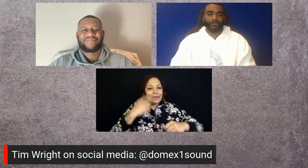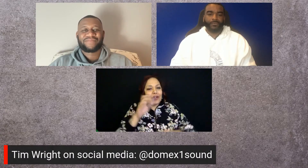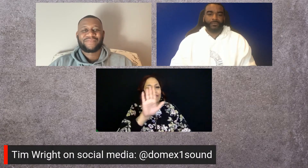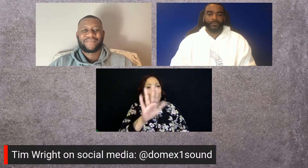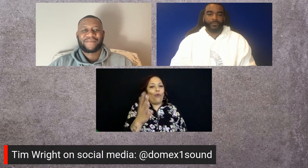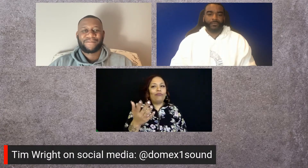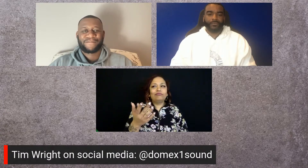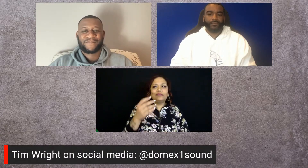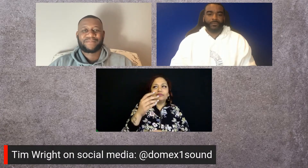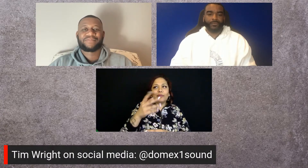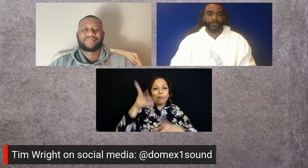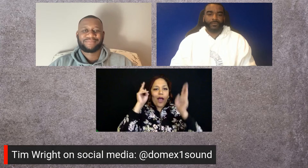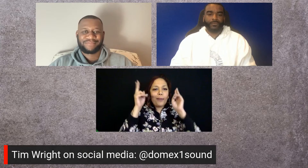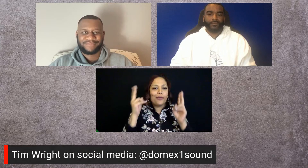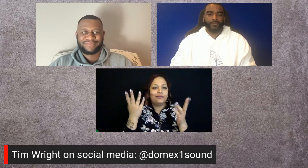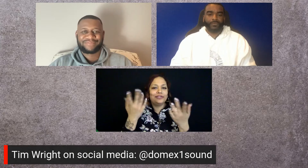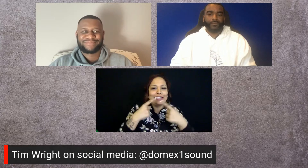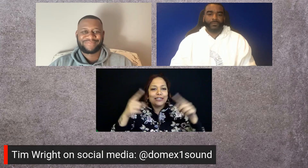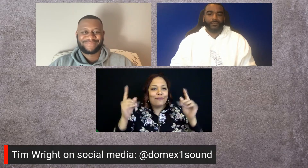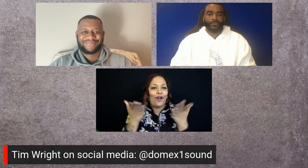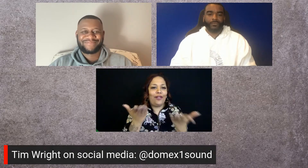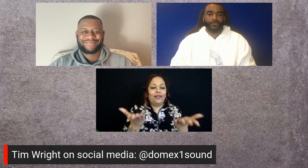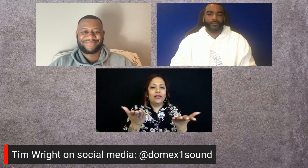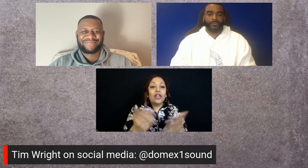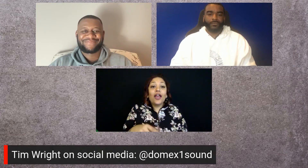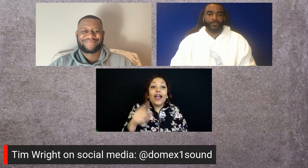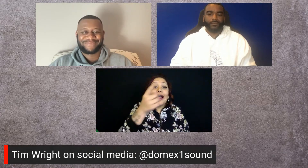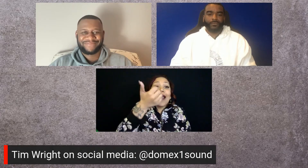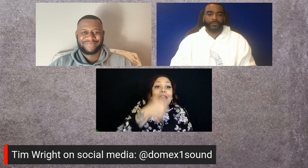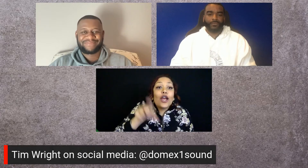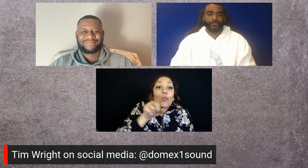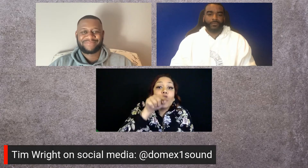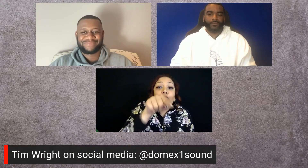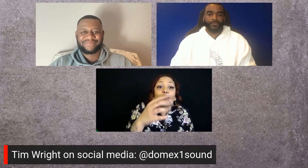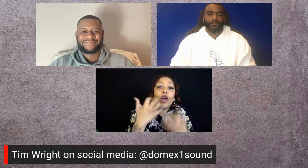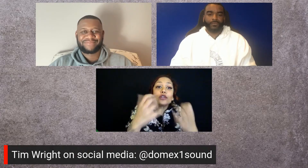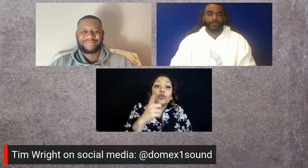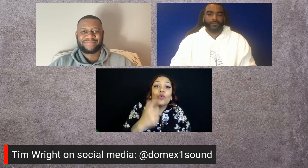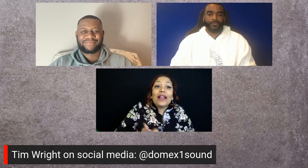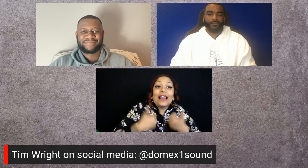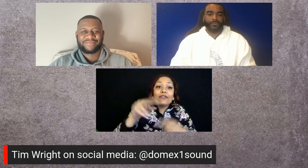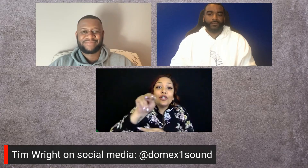You're giving people confidence, at the barbershop.